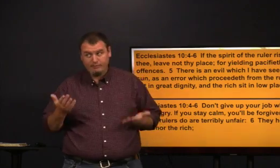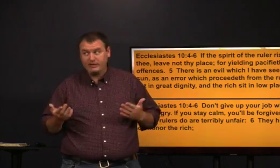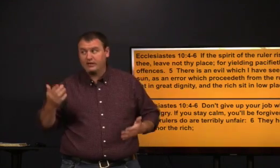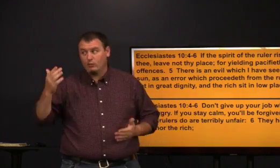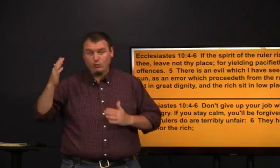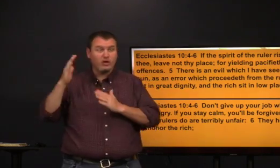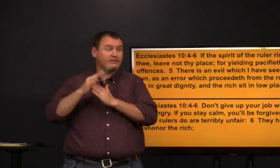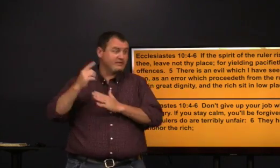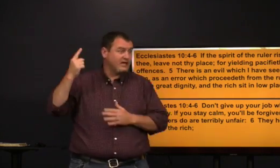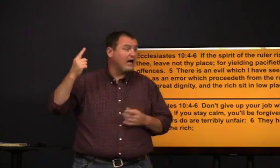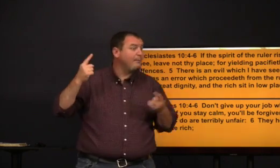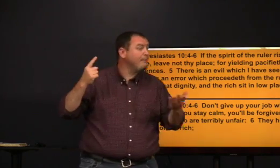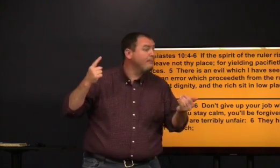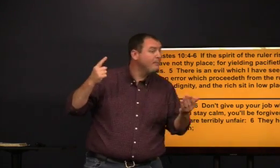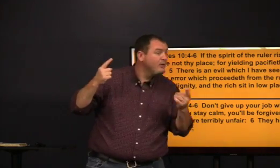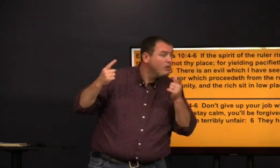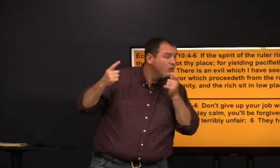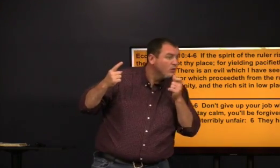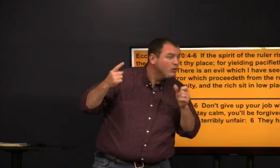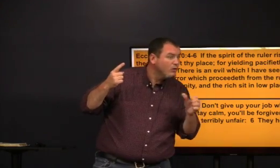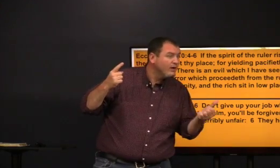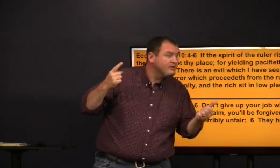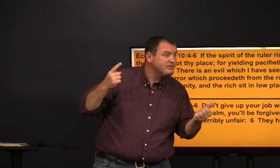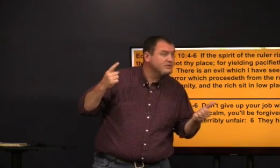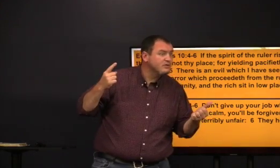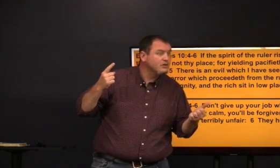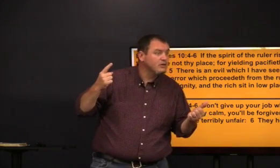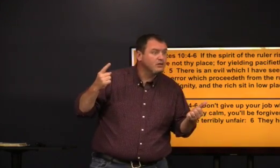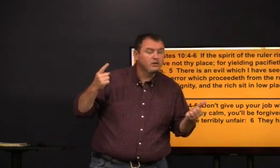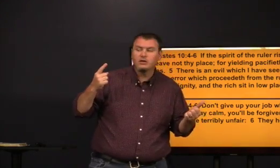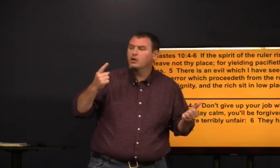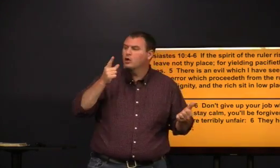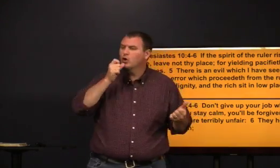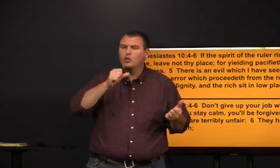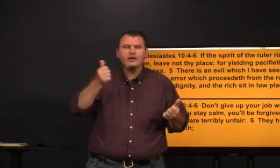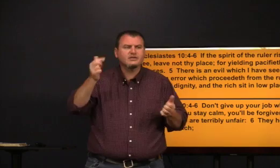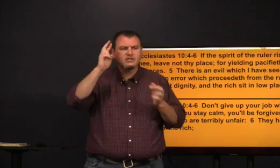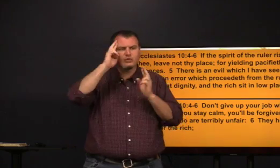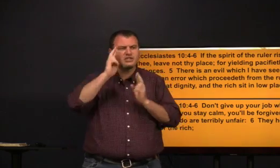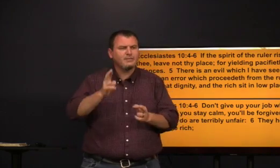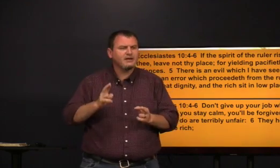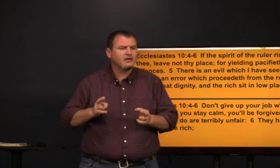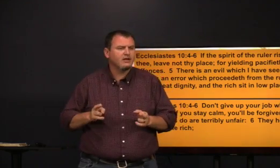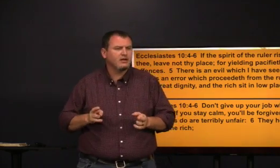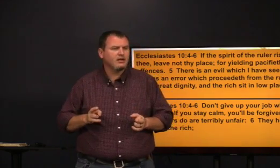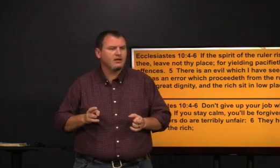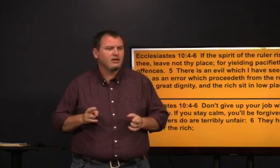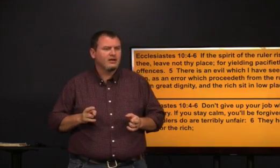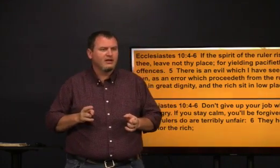Probably one at the top. Who else? Who else is respected?